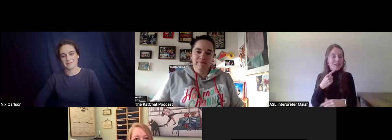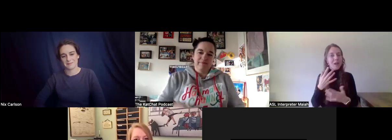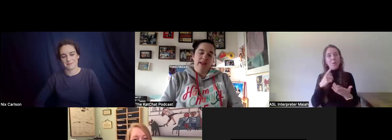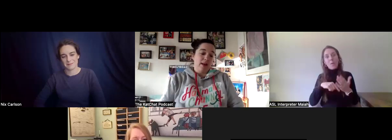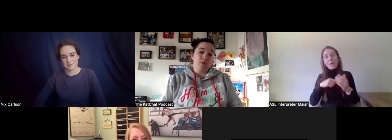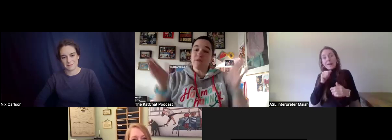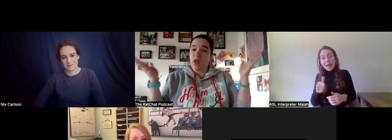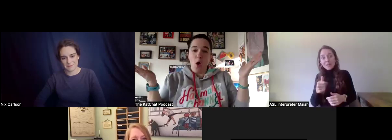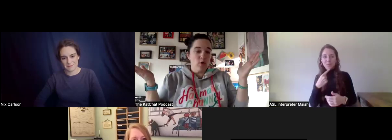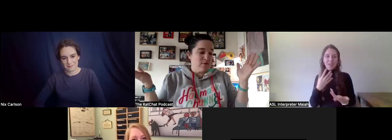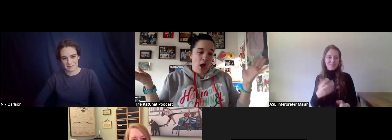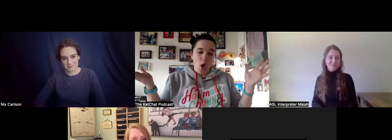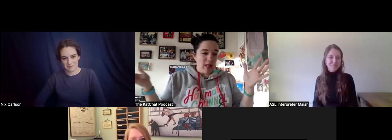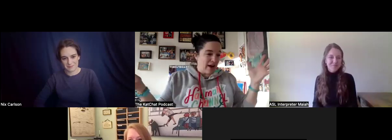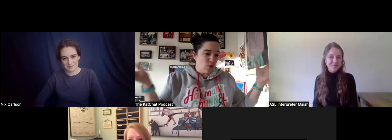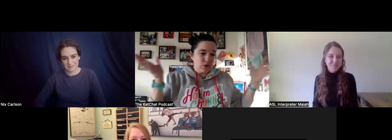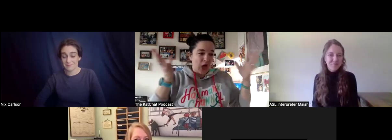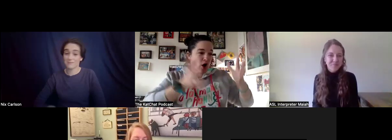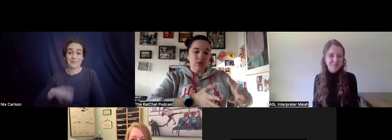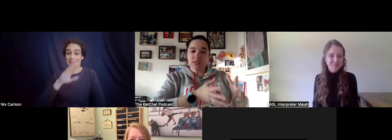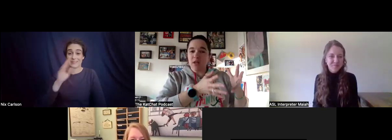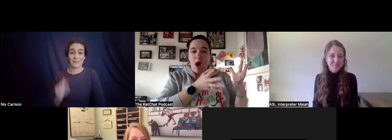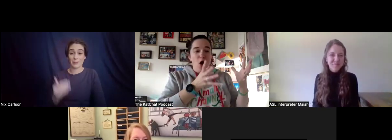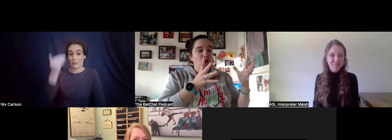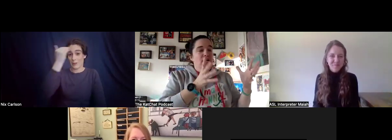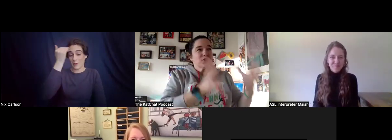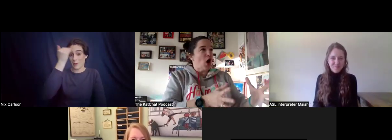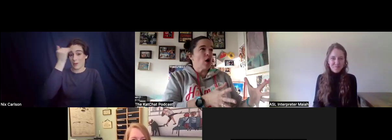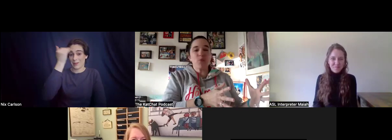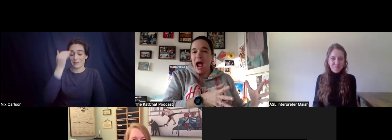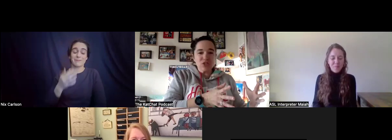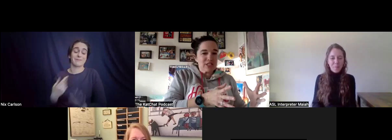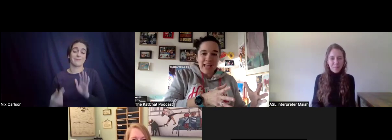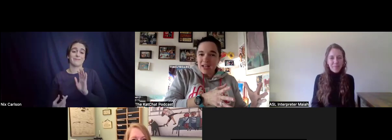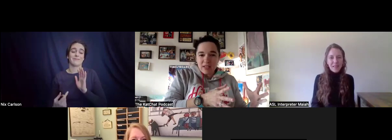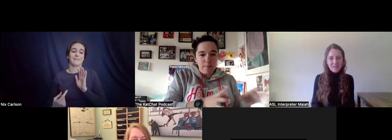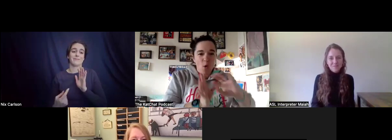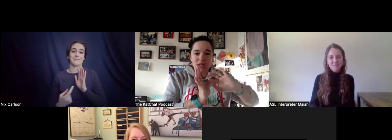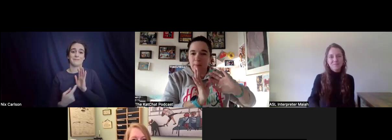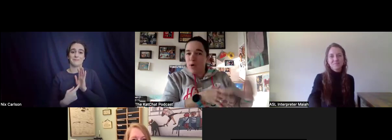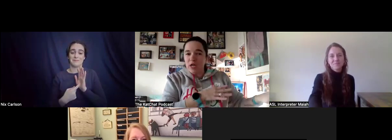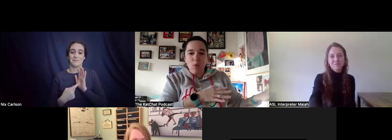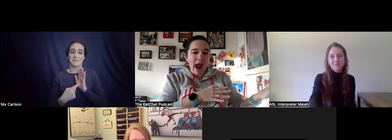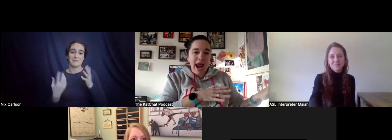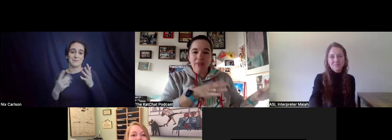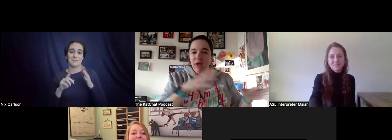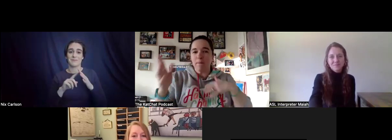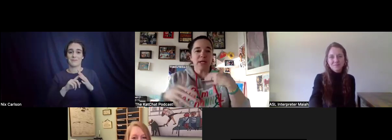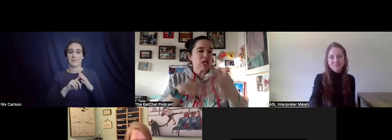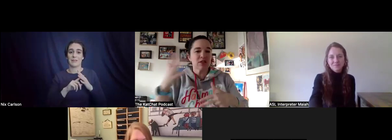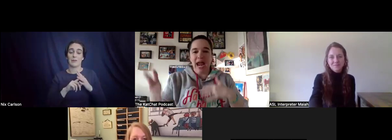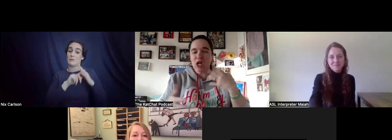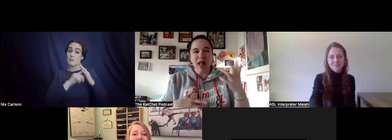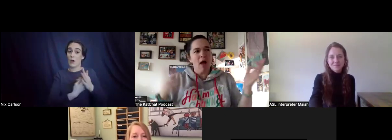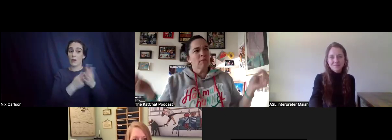Yeah. You never know, never know. Like if you throw the project at the point and put it away, the couple